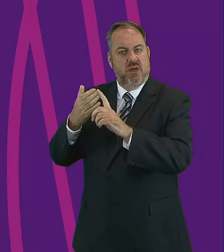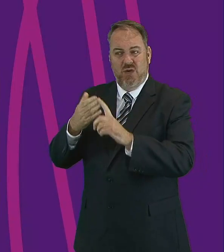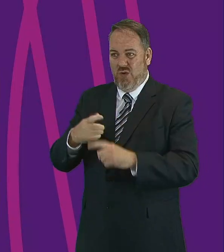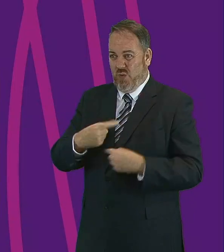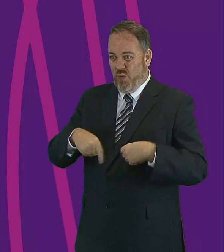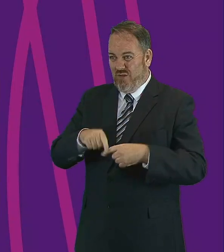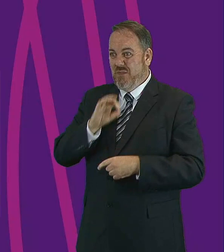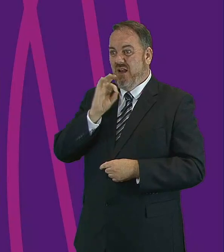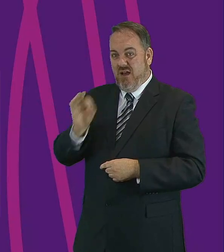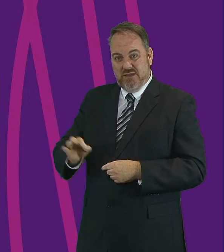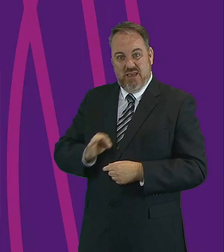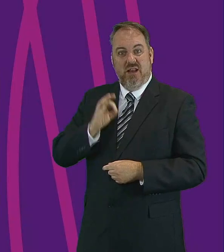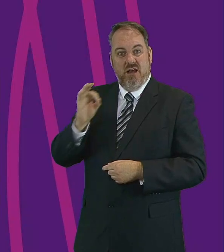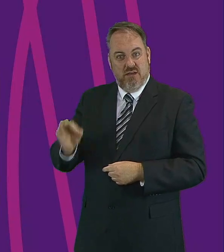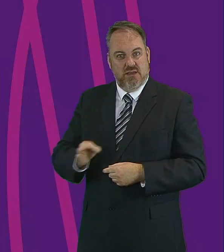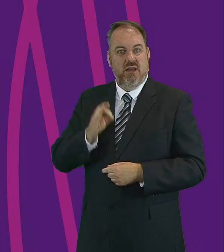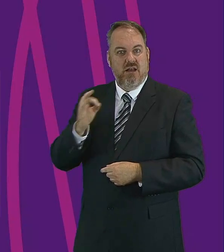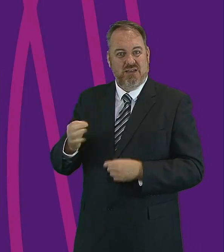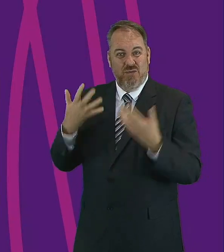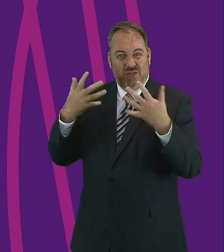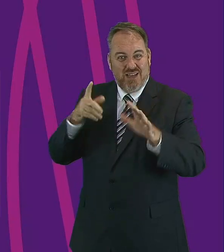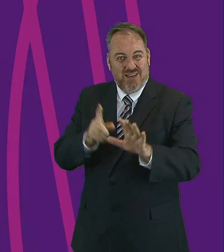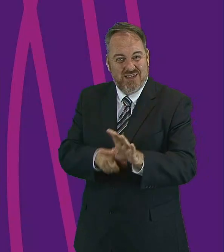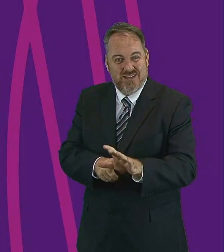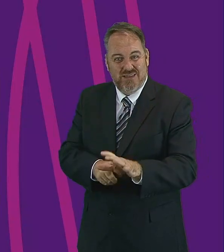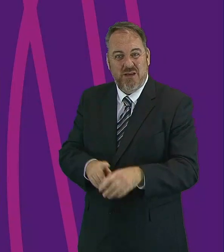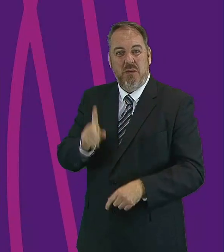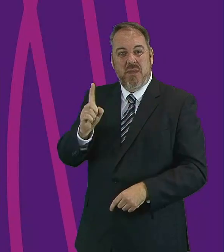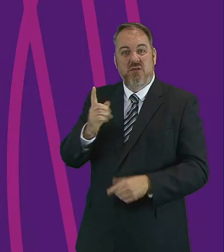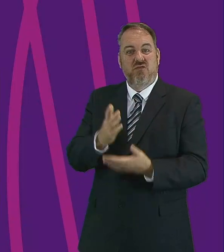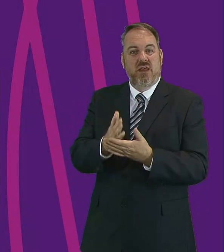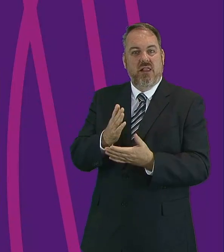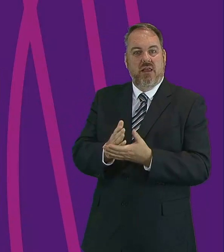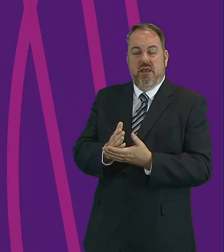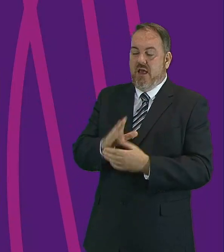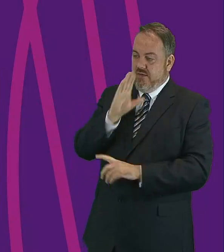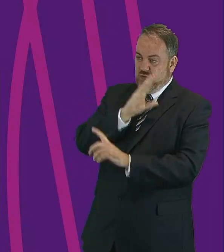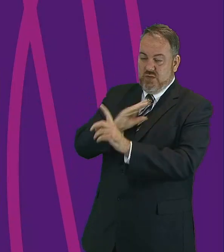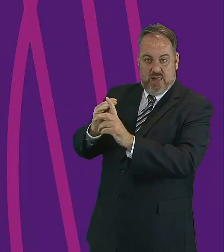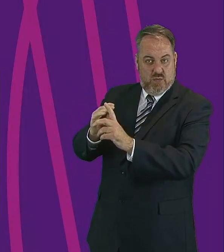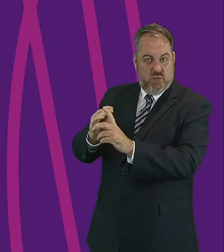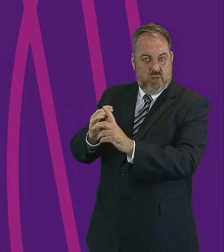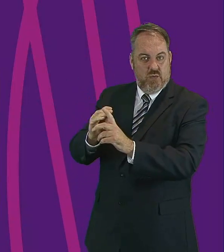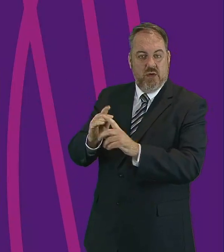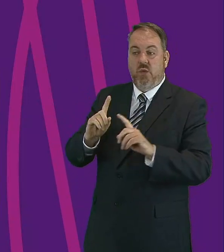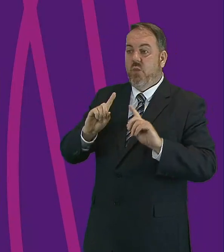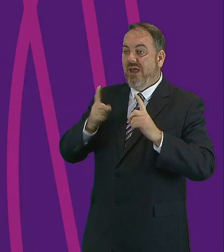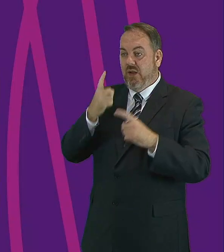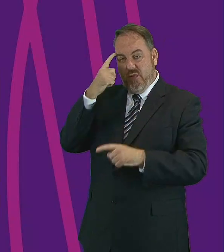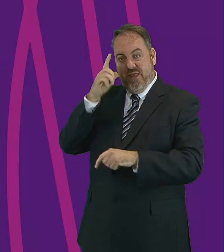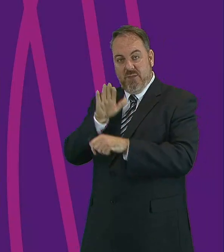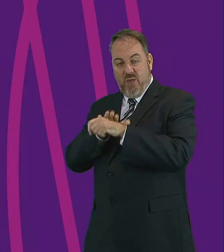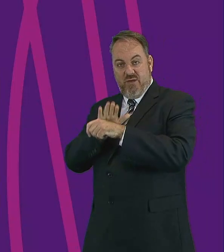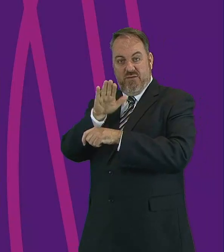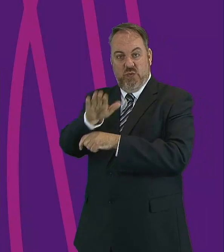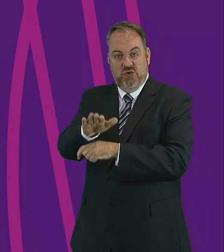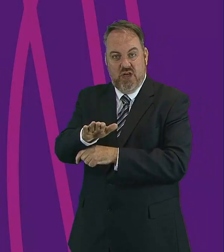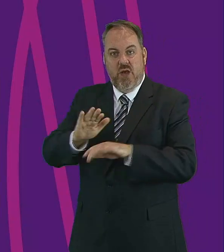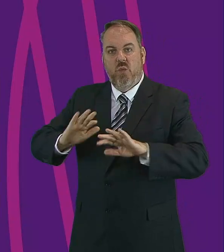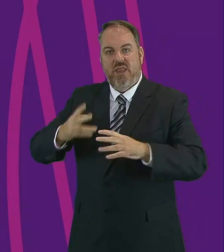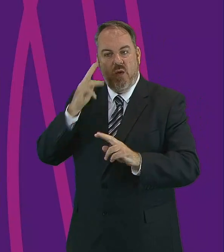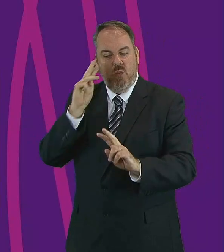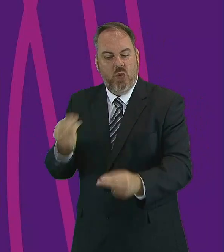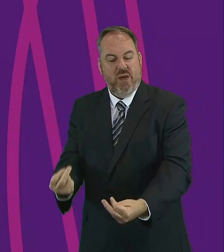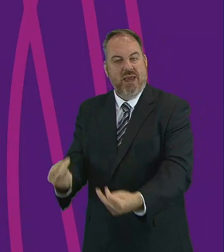a decade. But I say to the First Minister, we cannot go forward without looking back at what went wrong in care